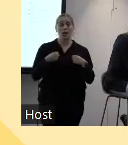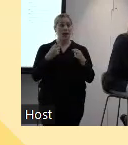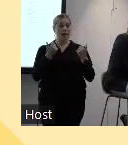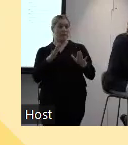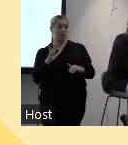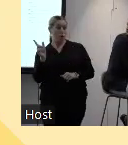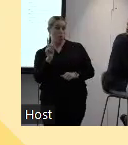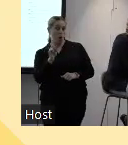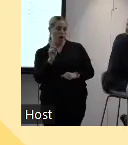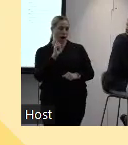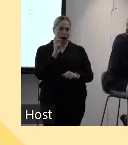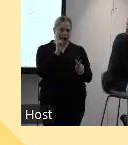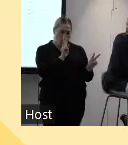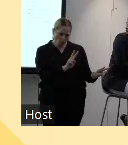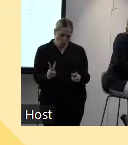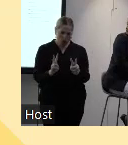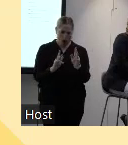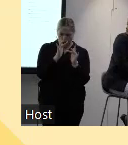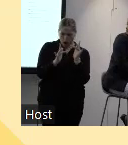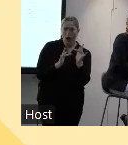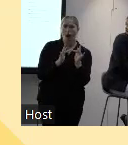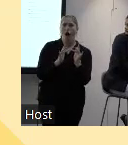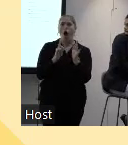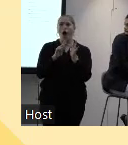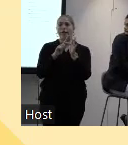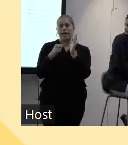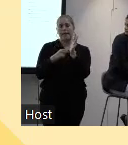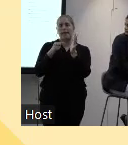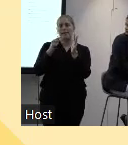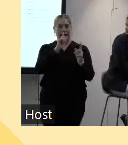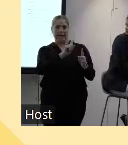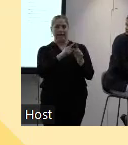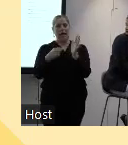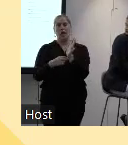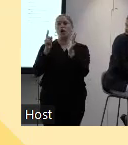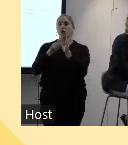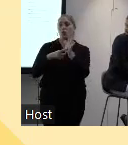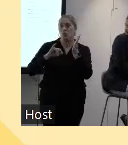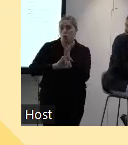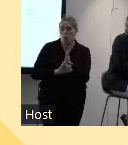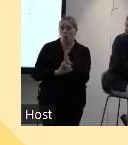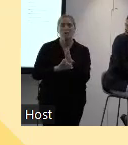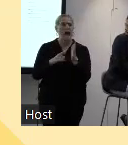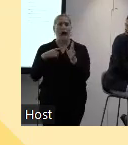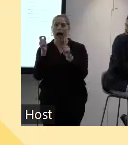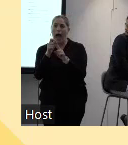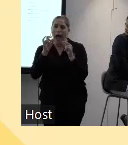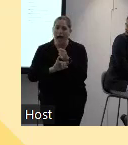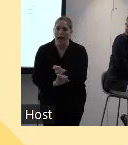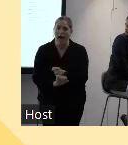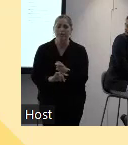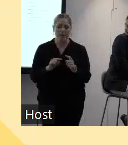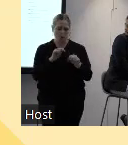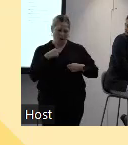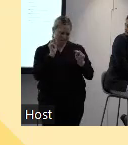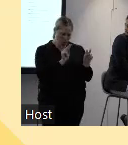digital e-tools and apps on your phone for child development and mental health, with the idea that once we review these apps